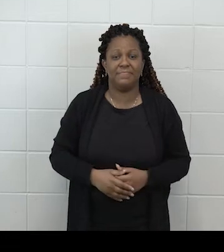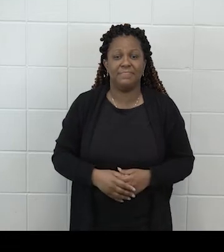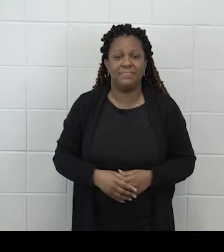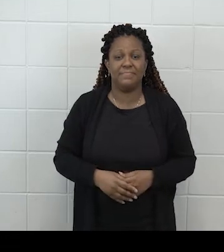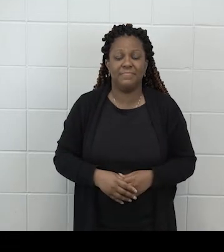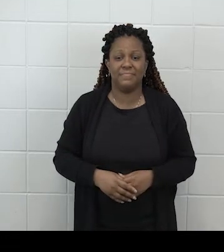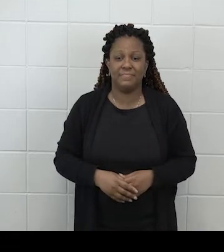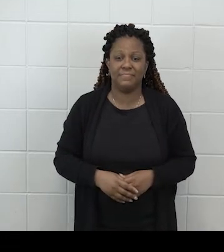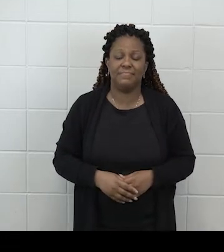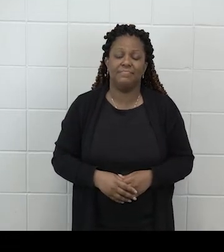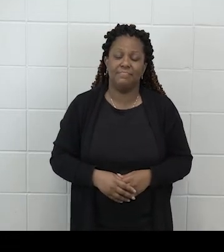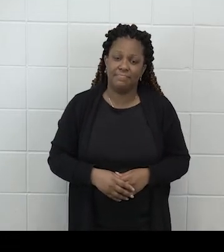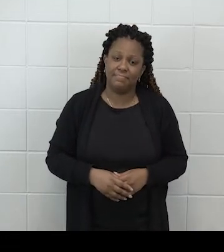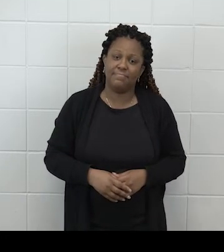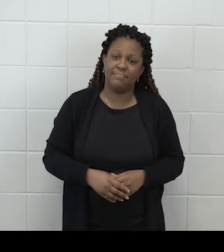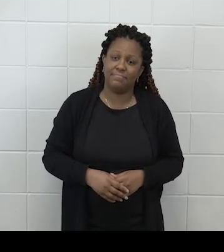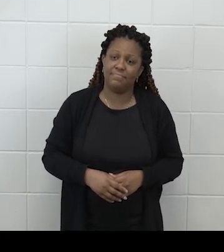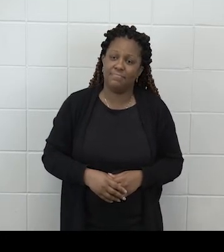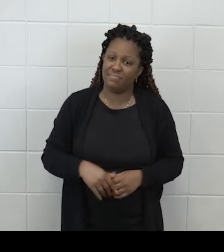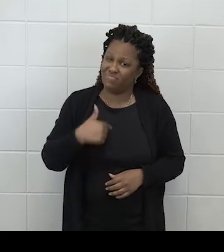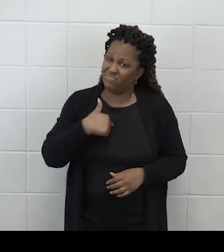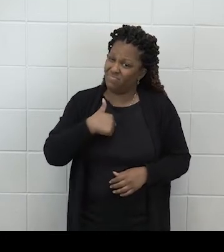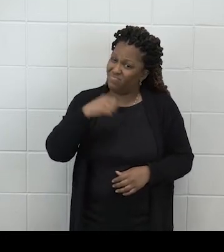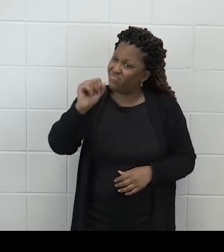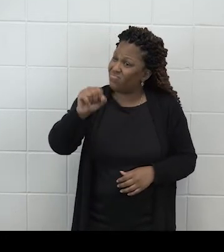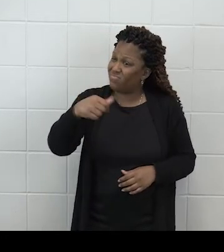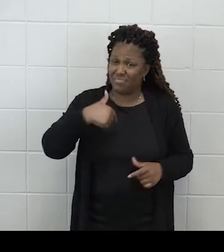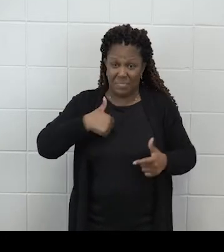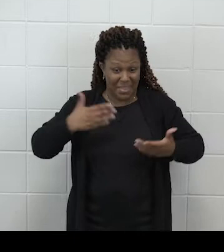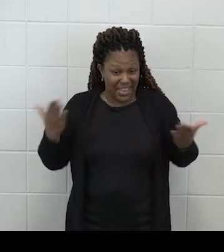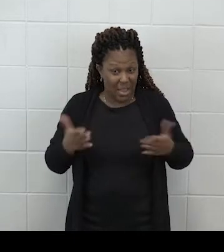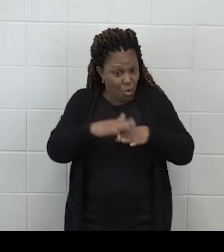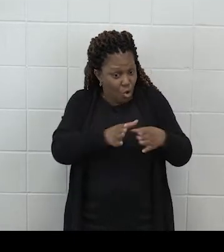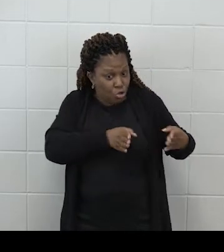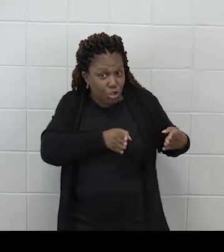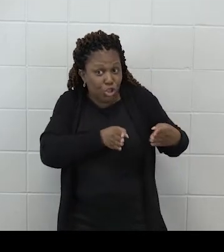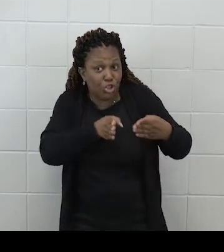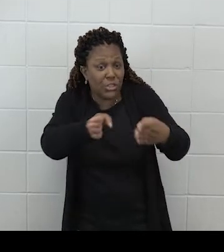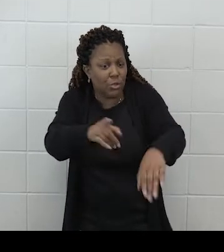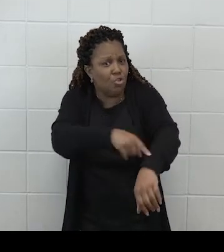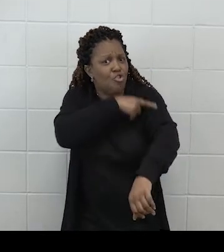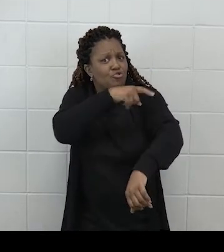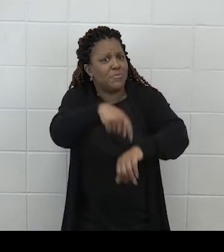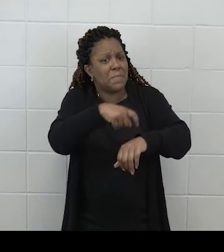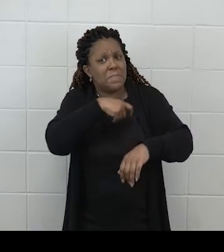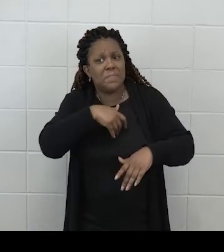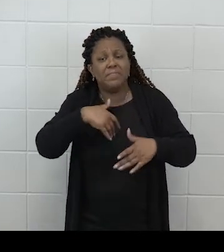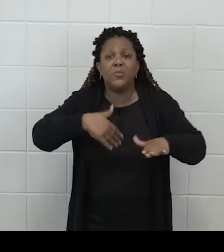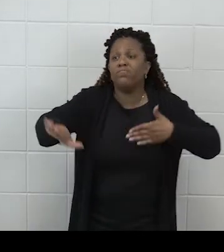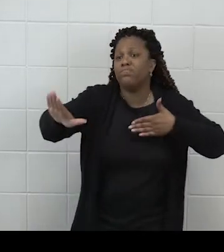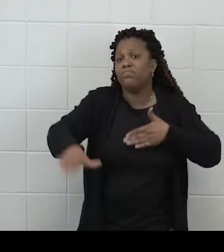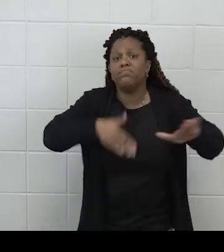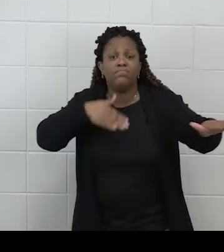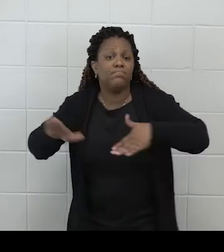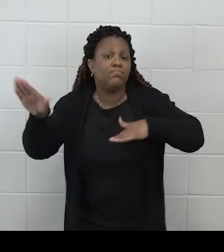You see, I've been out here in these streets for a while now, And I'm wondering if it's okay, I mean, would it be all right, if